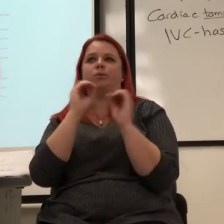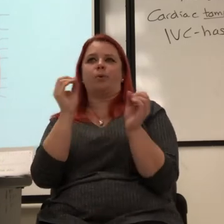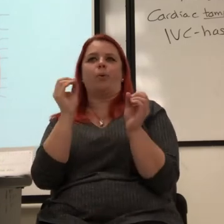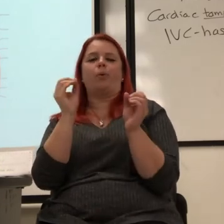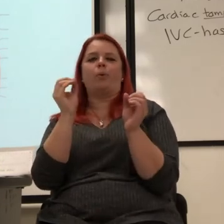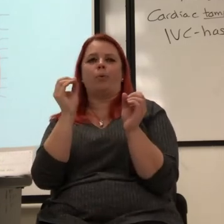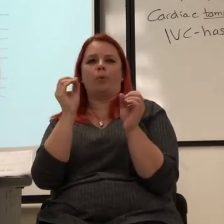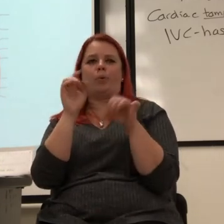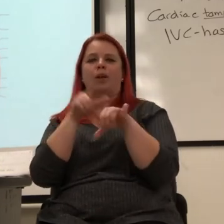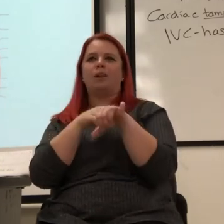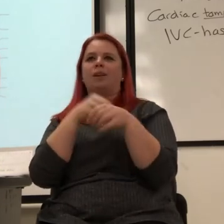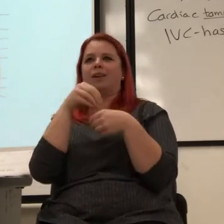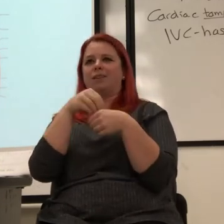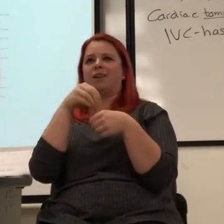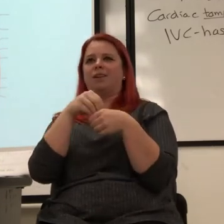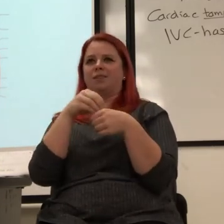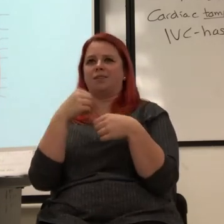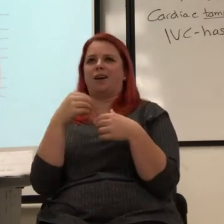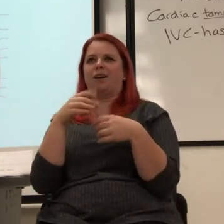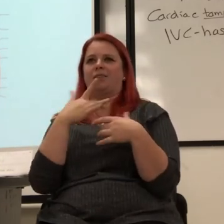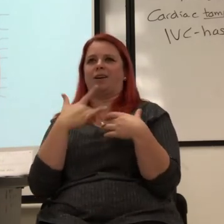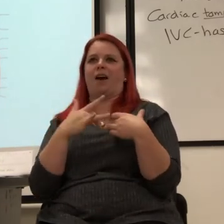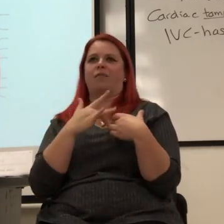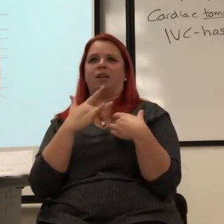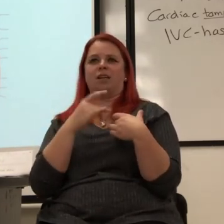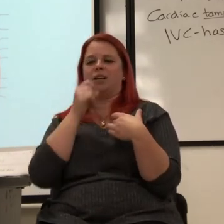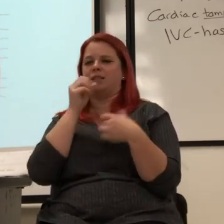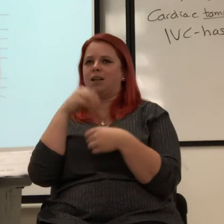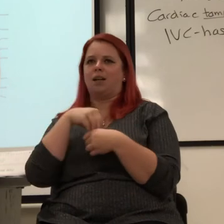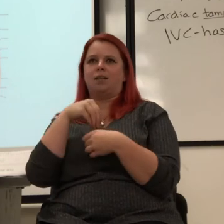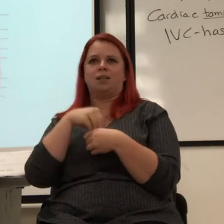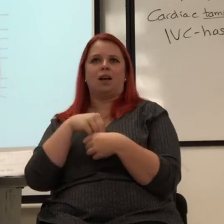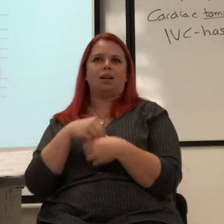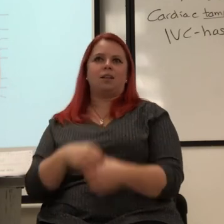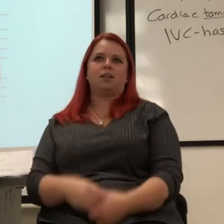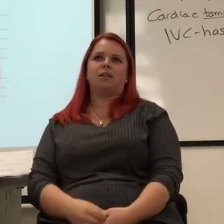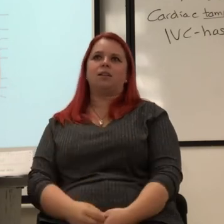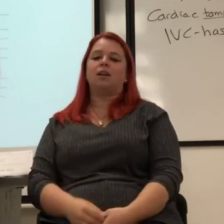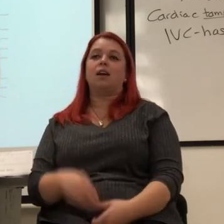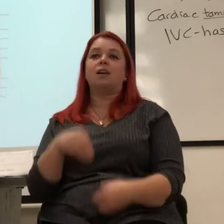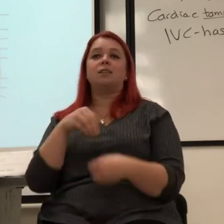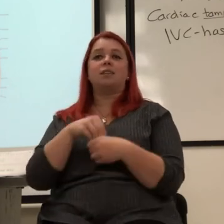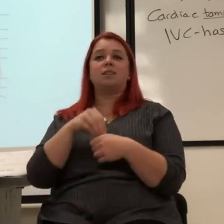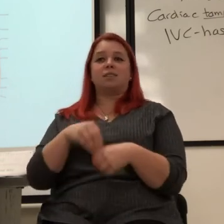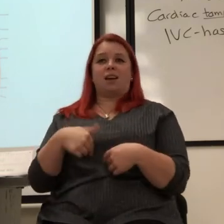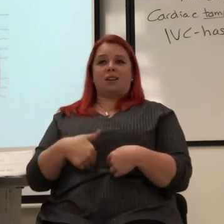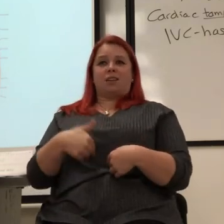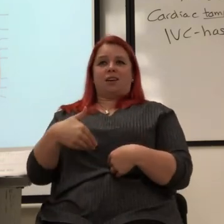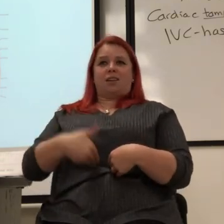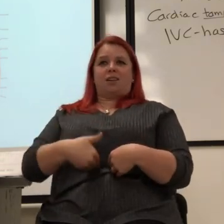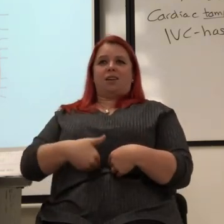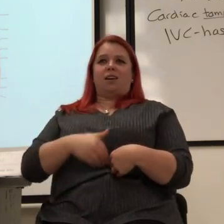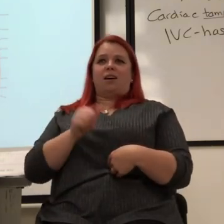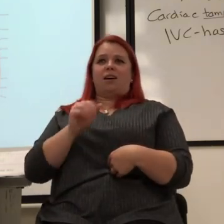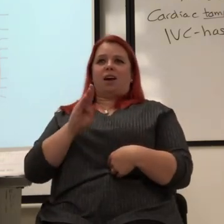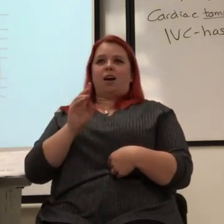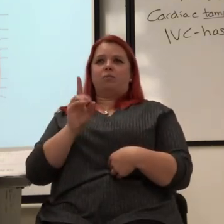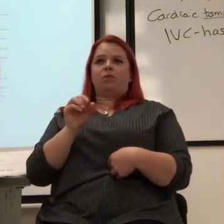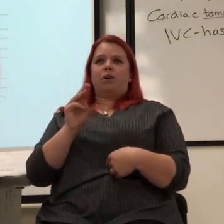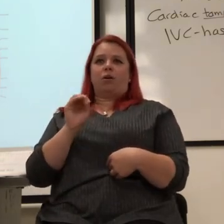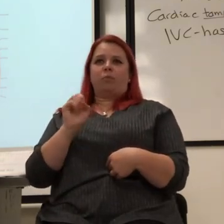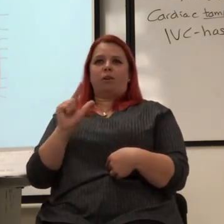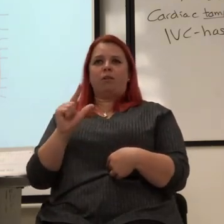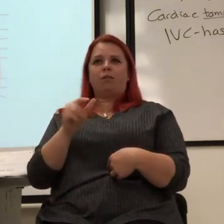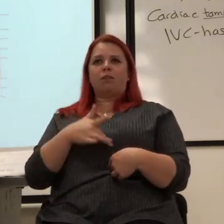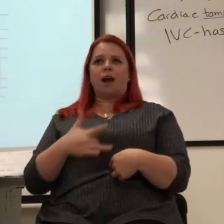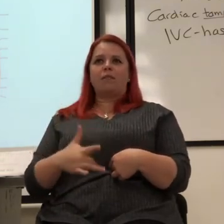in the chest cavity. It's not in the chest cavity. It's in the abdominal cavity. As soon as it goes through diaphragm, it's in